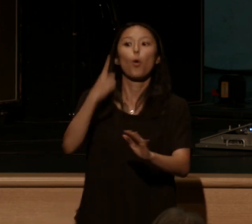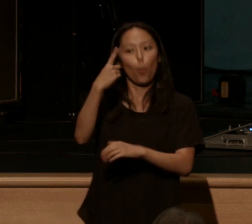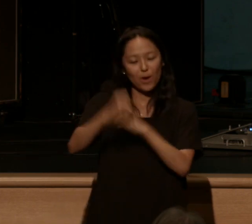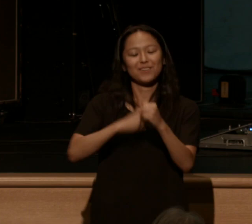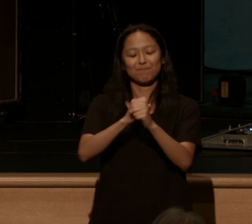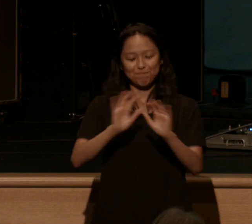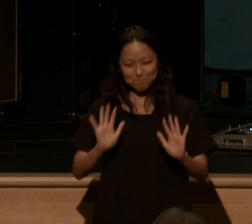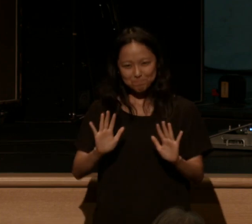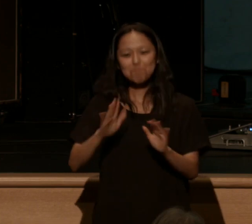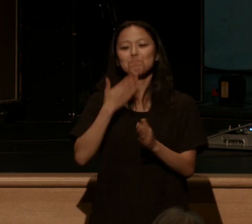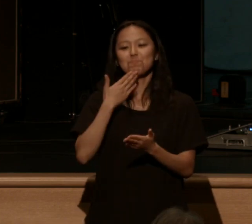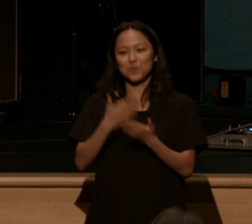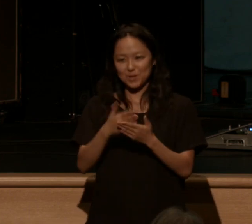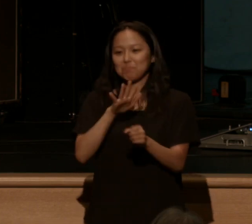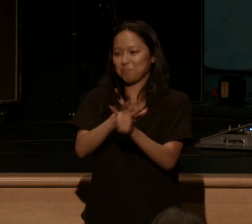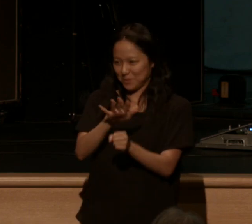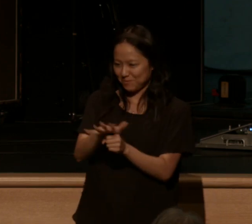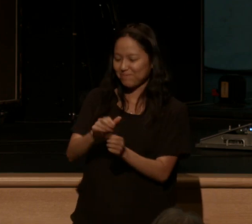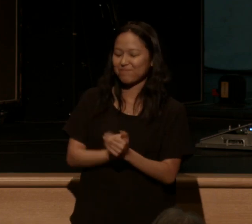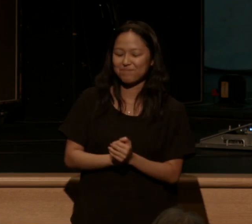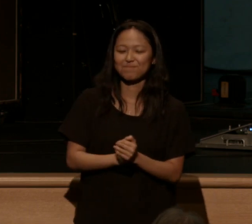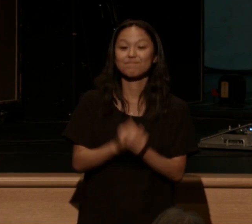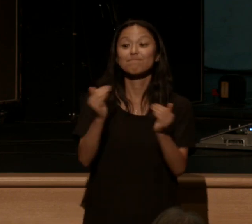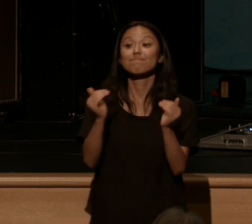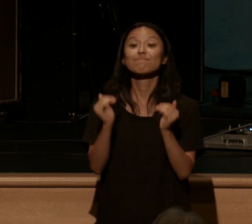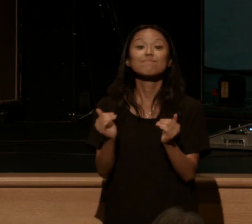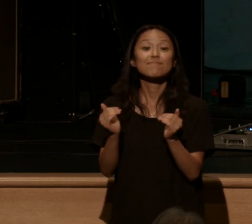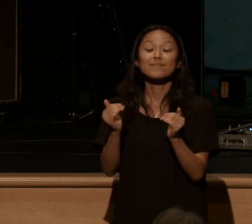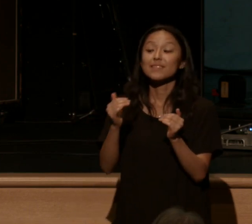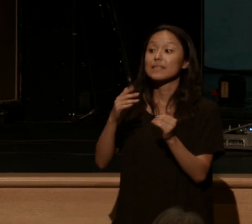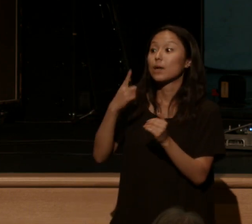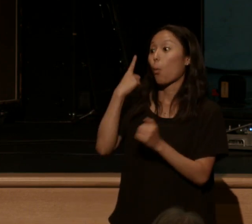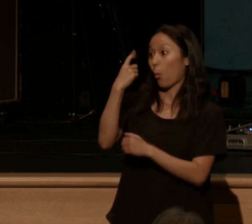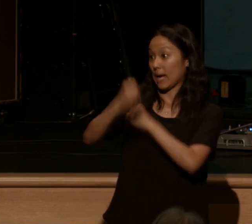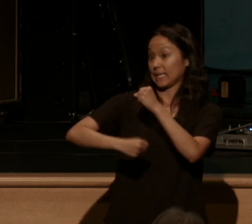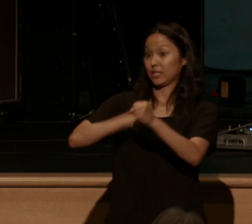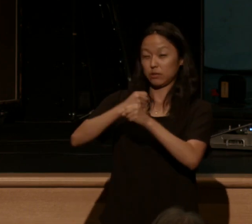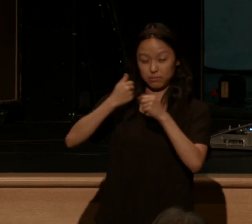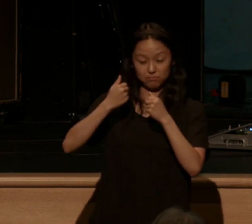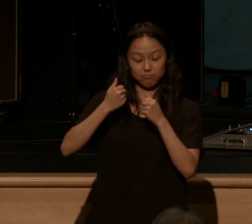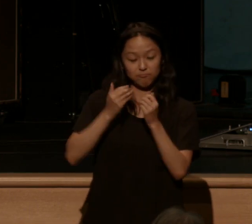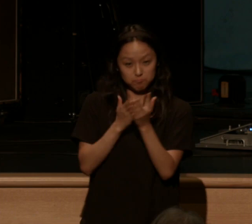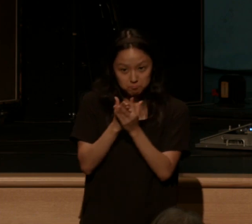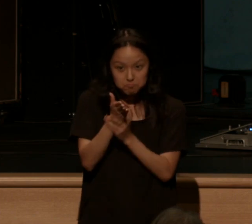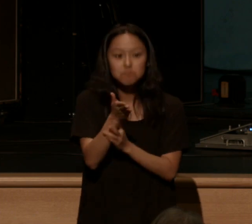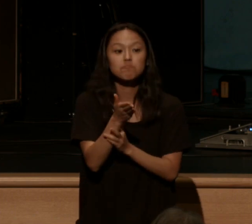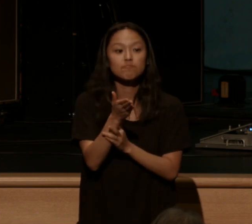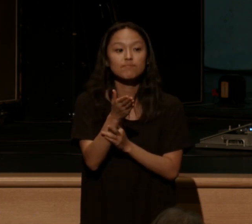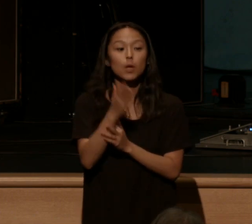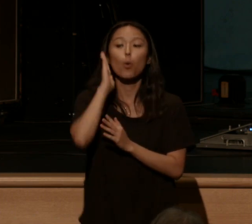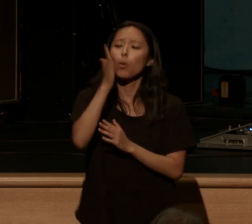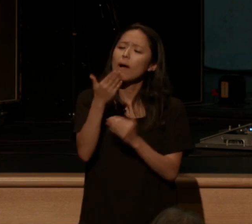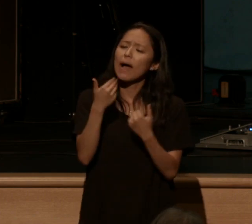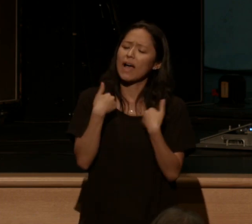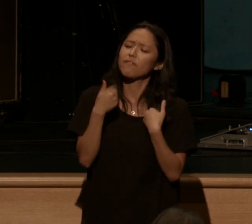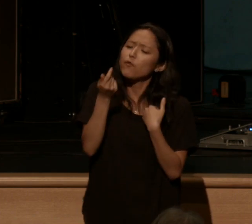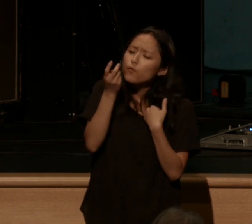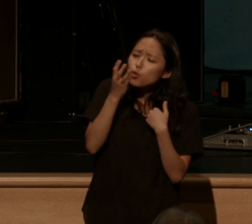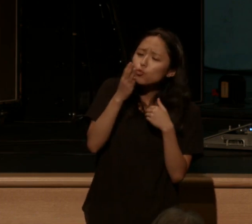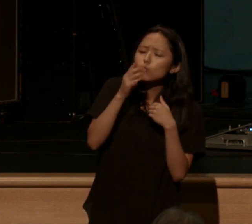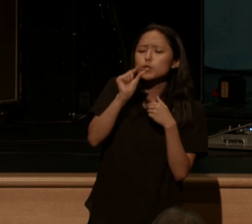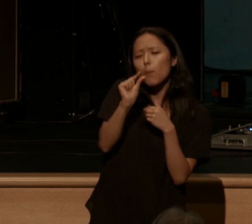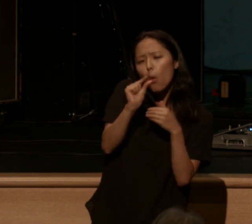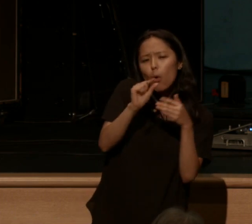That's good. That's a good amount of time. Secondly, this is a year-long effort. We'll have some small breaks along the